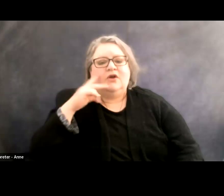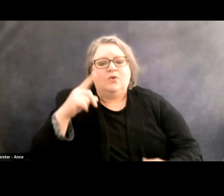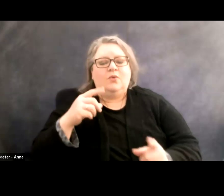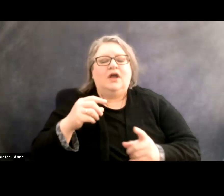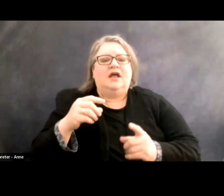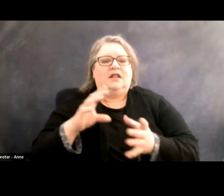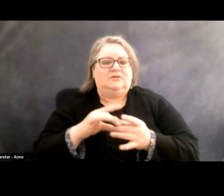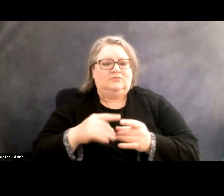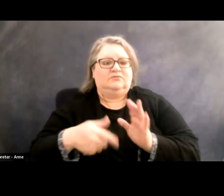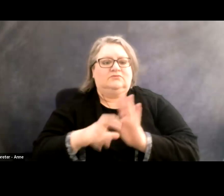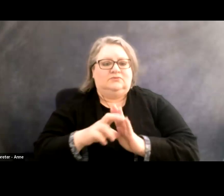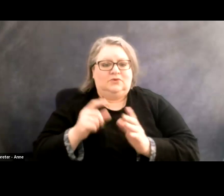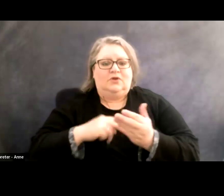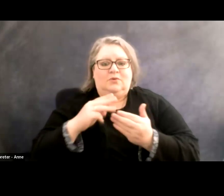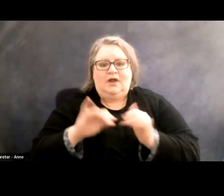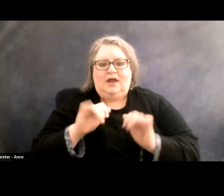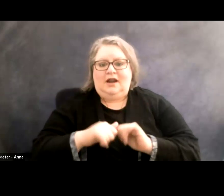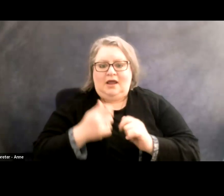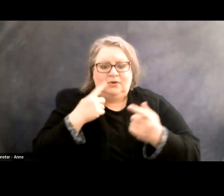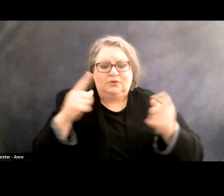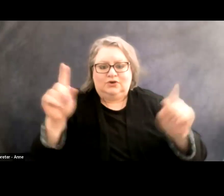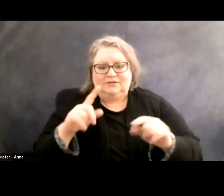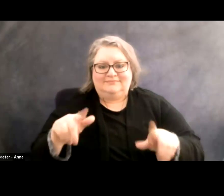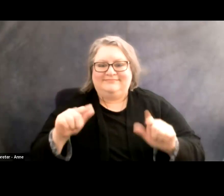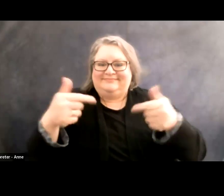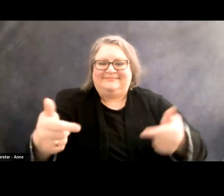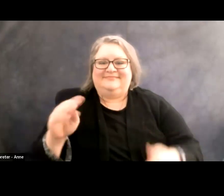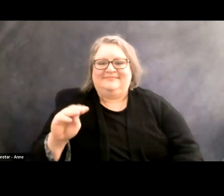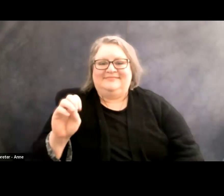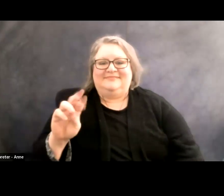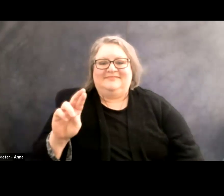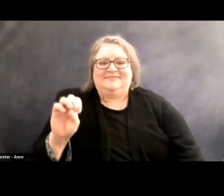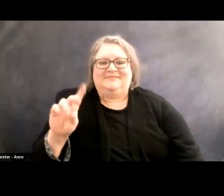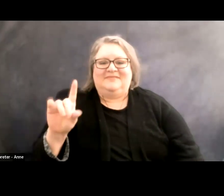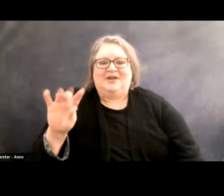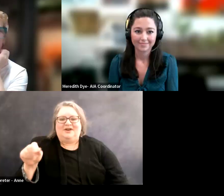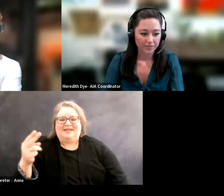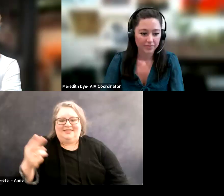of the program and how it works. So take it away, Meredith.